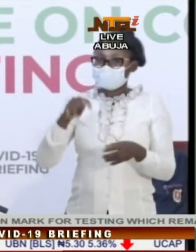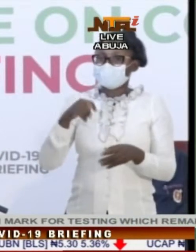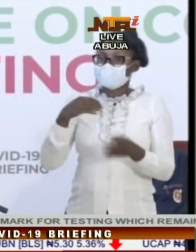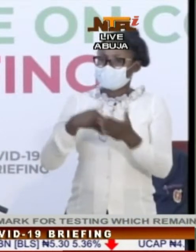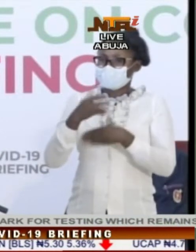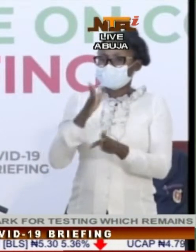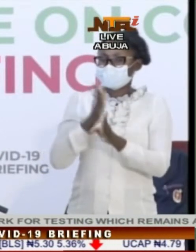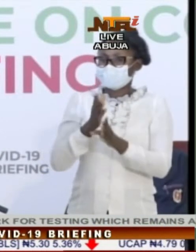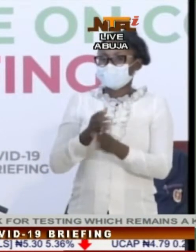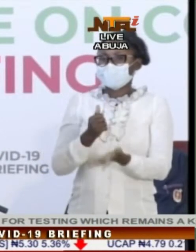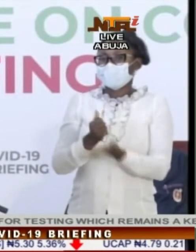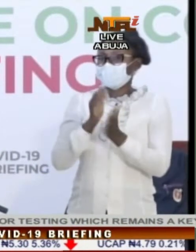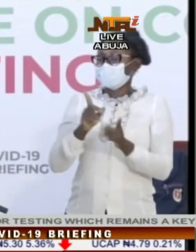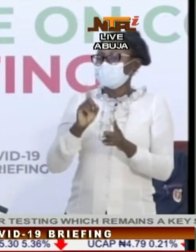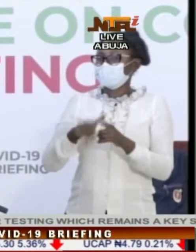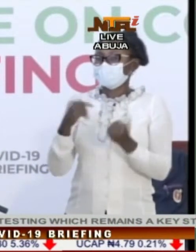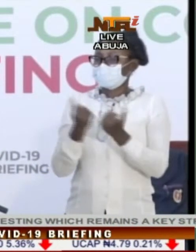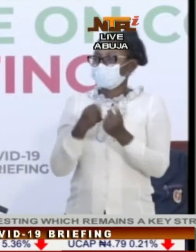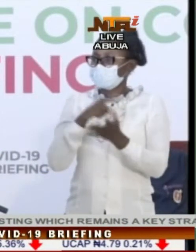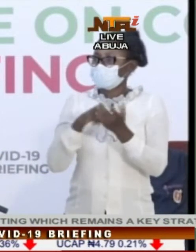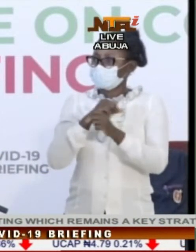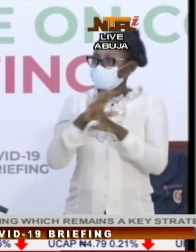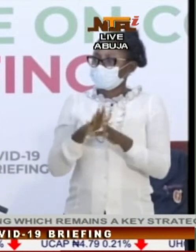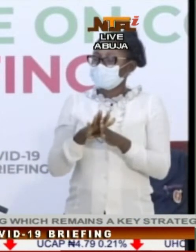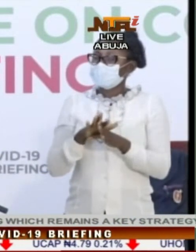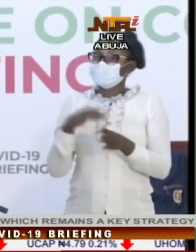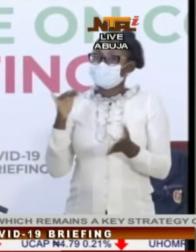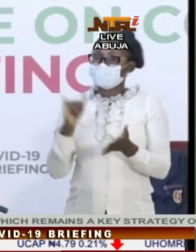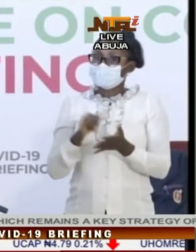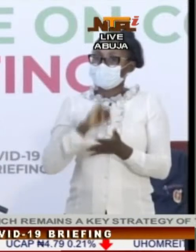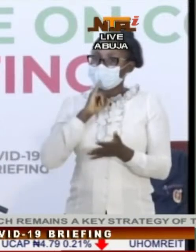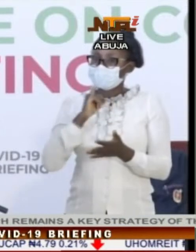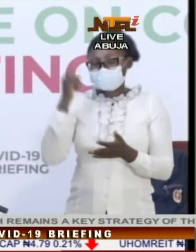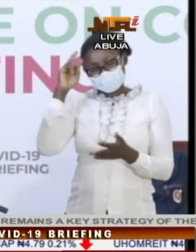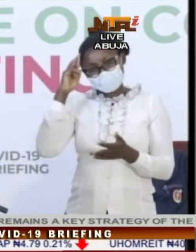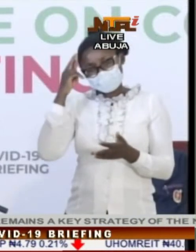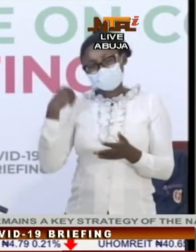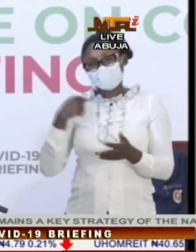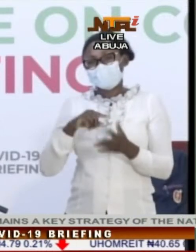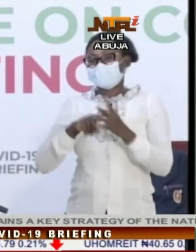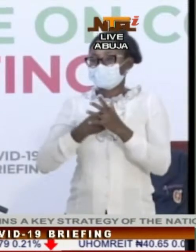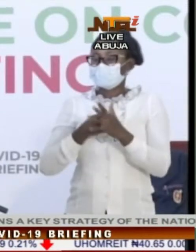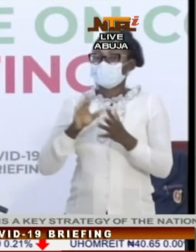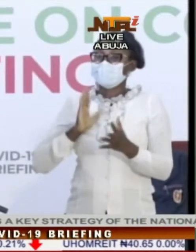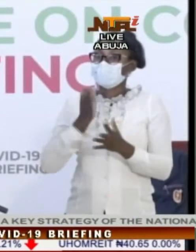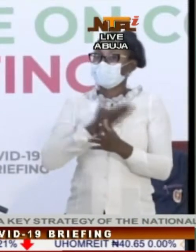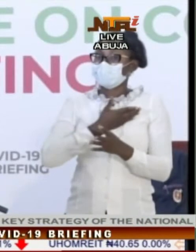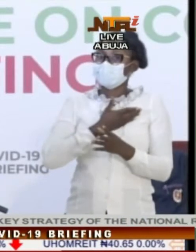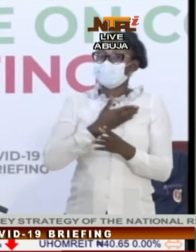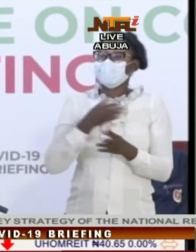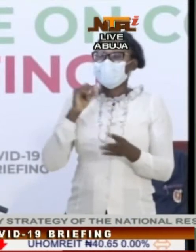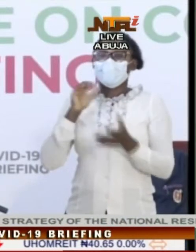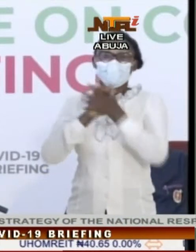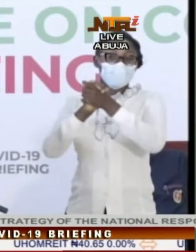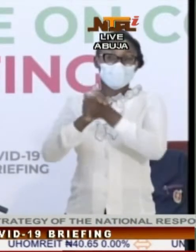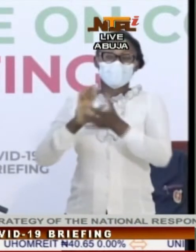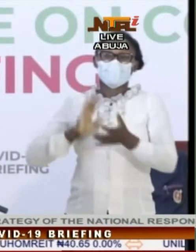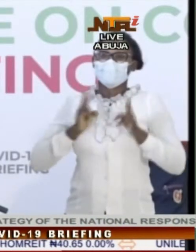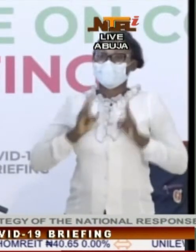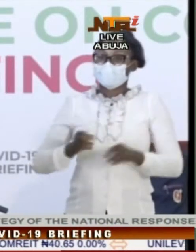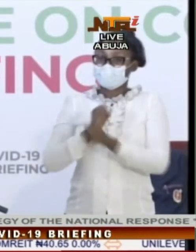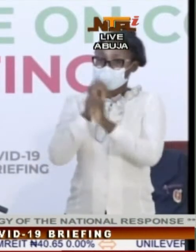containing this pandemic. So for that reason, we will commend our health and frontline workers for their sacrifice and